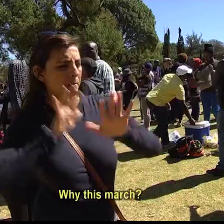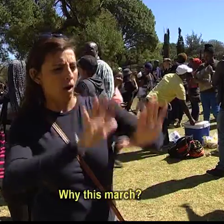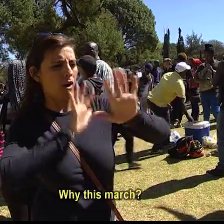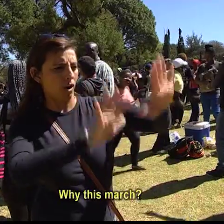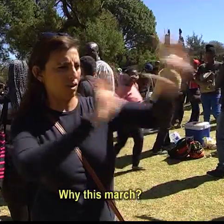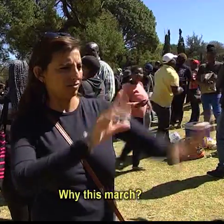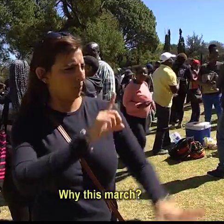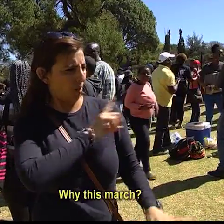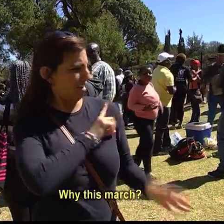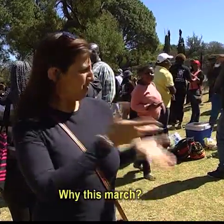Why this march?